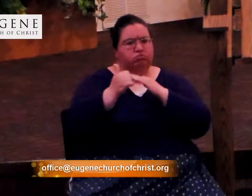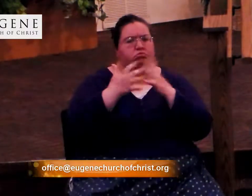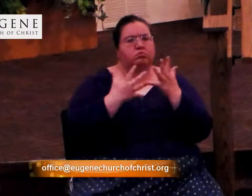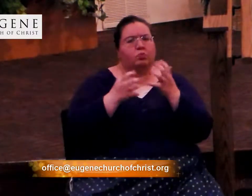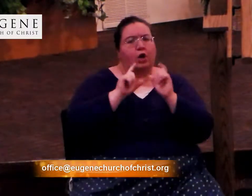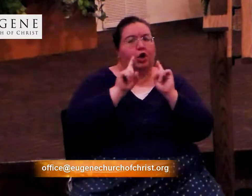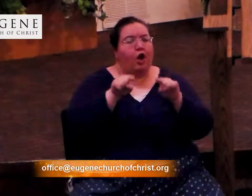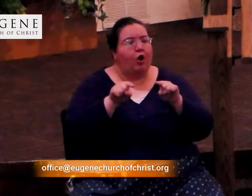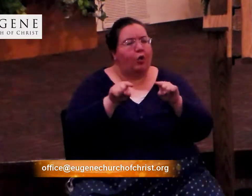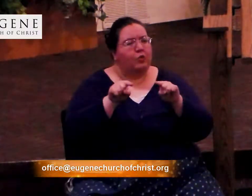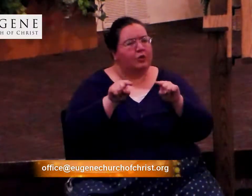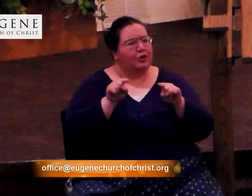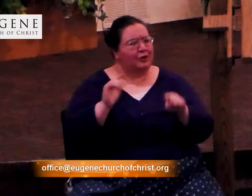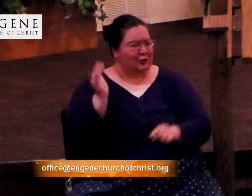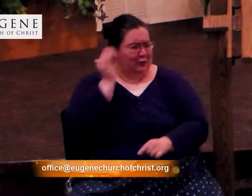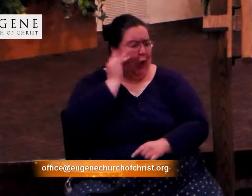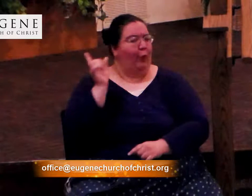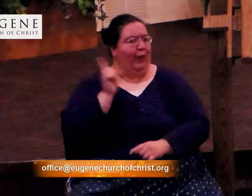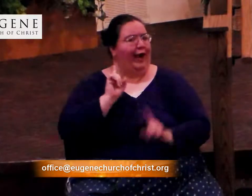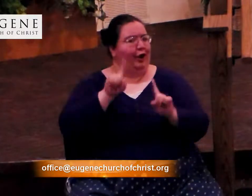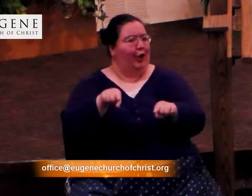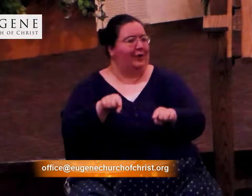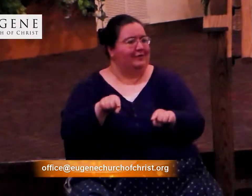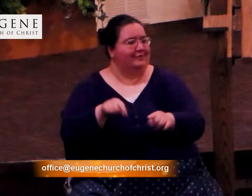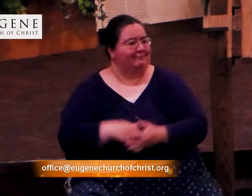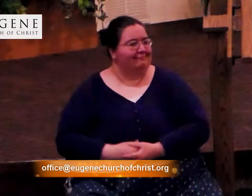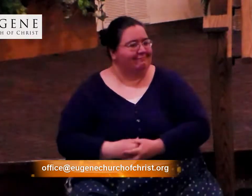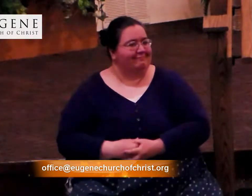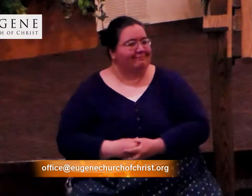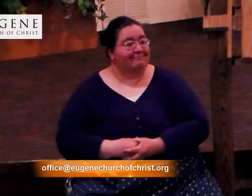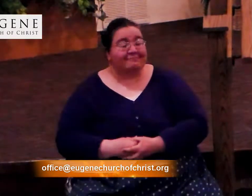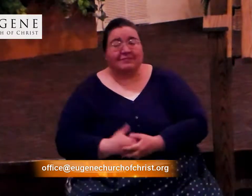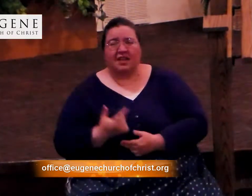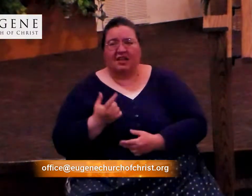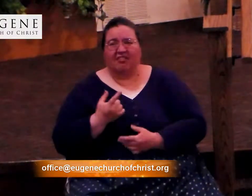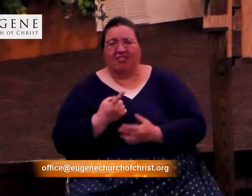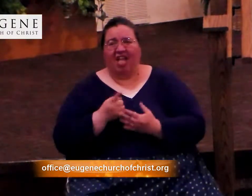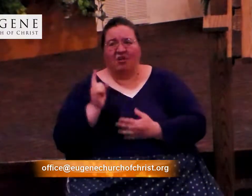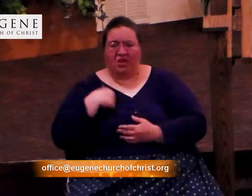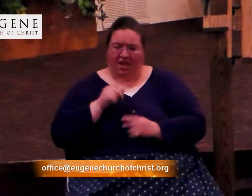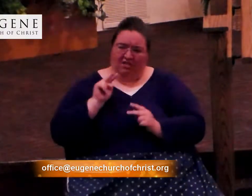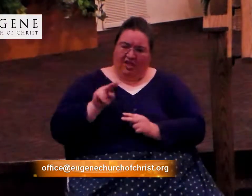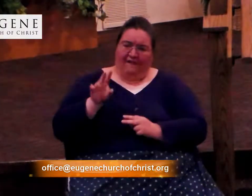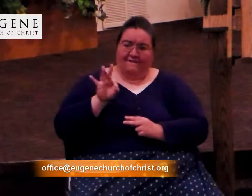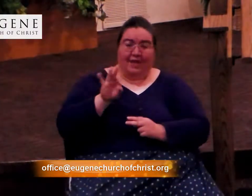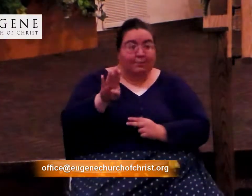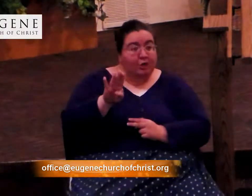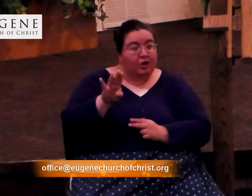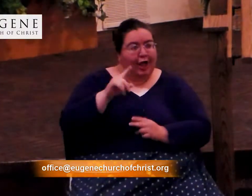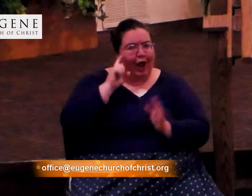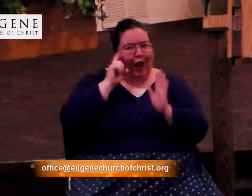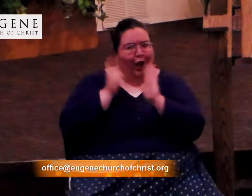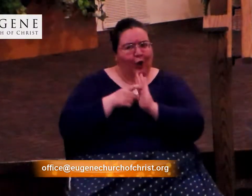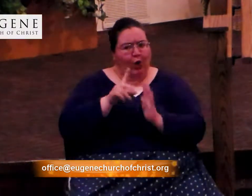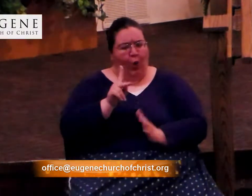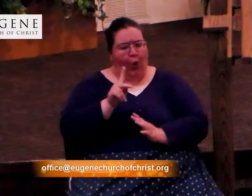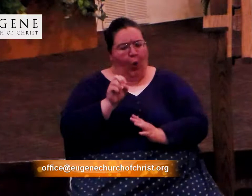couple weeks. I looked at the Cornmans on Facebook, and they were on a cruise, and I thought they went, and there was a plan and a destination. I looked at